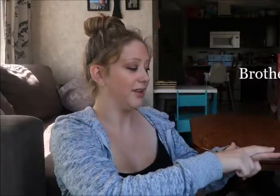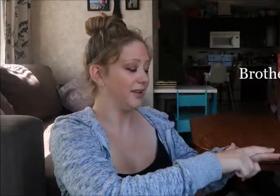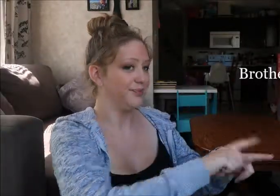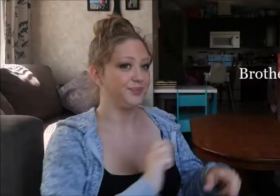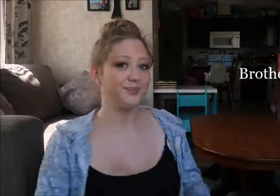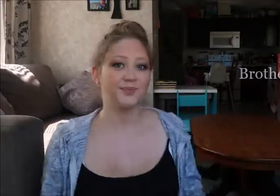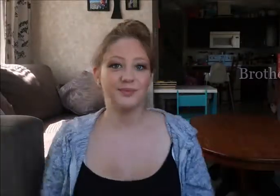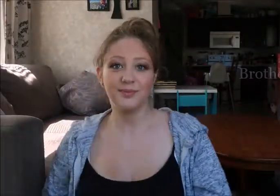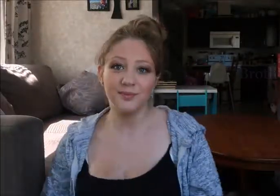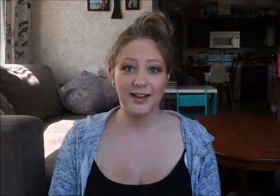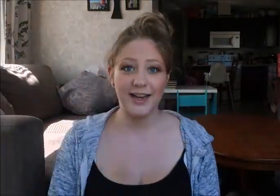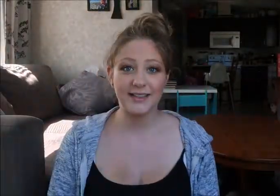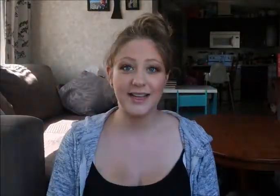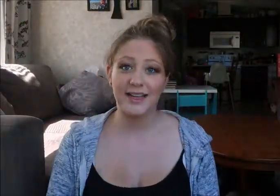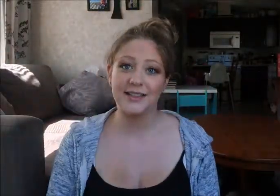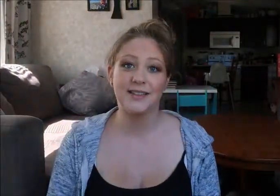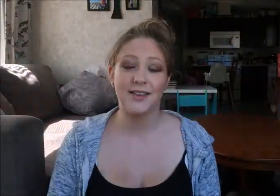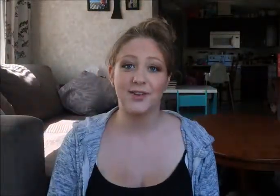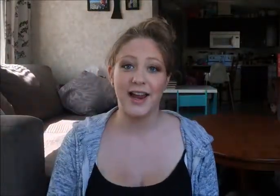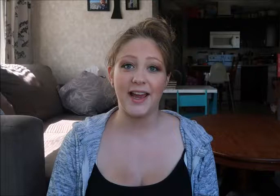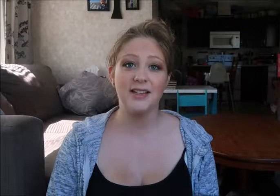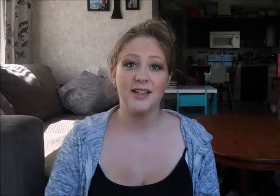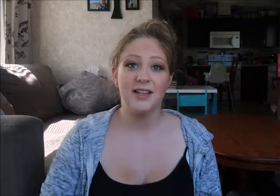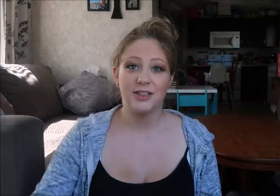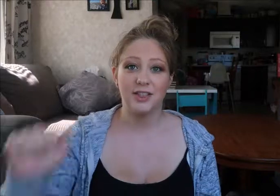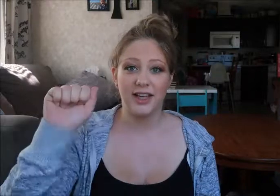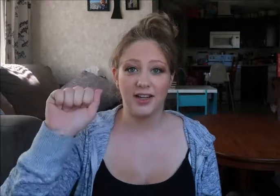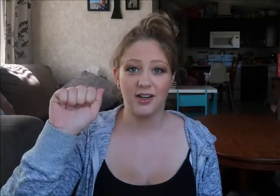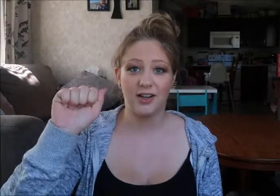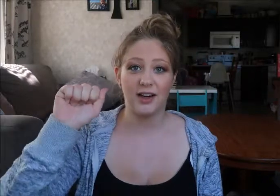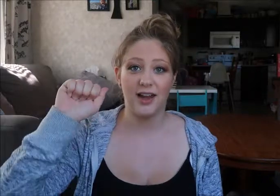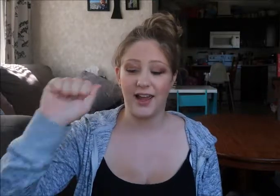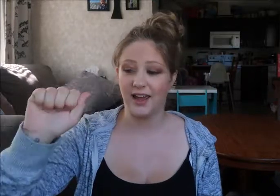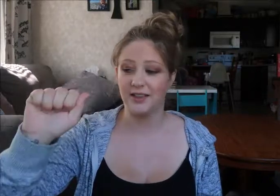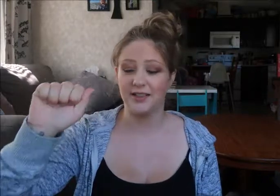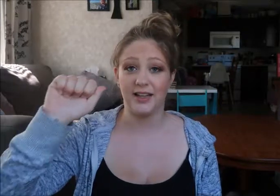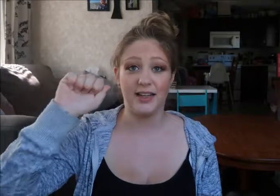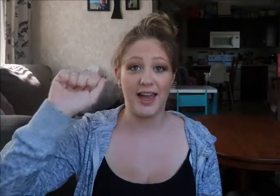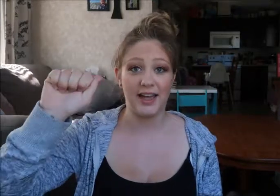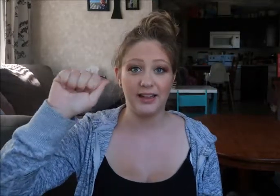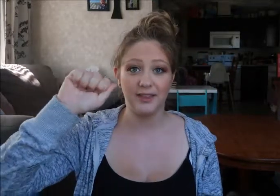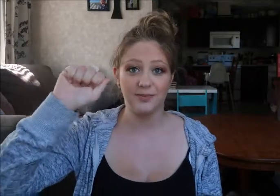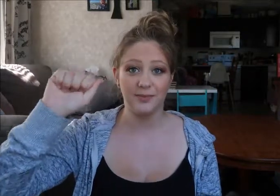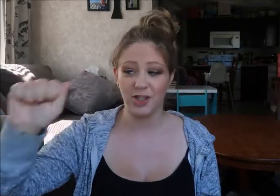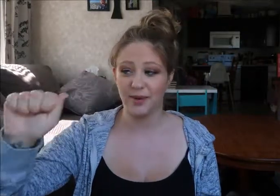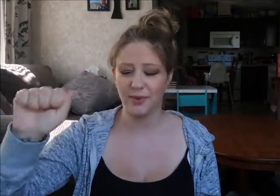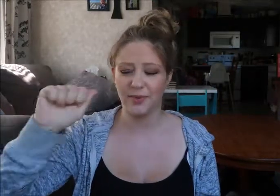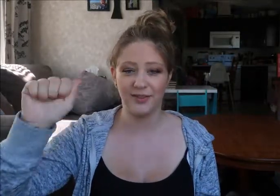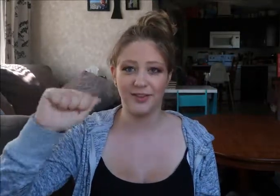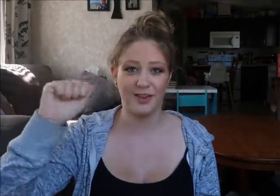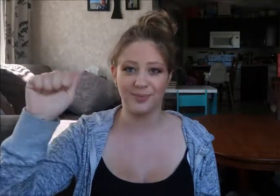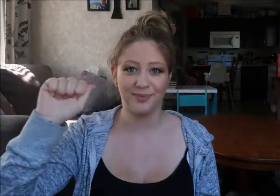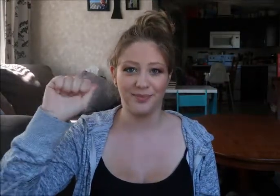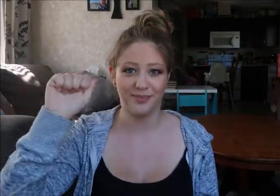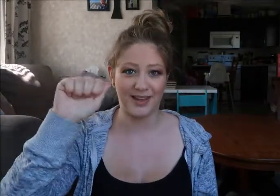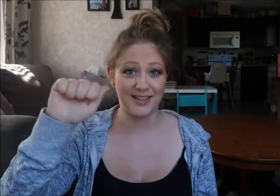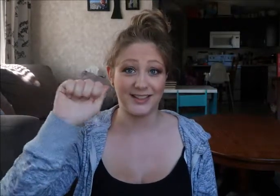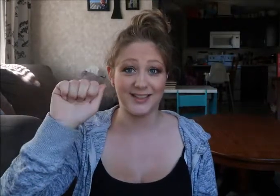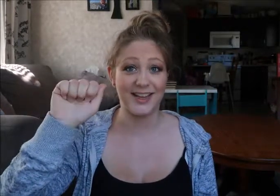brother. The next sign is the sign for aunt. So you take your hand in an A shape or whatever, like this is the sign